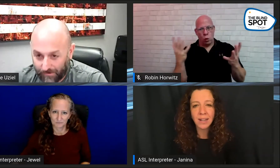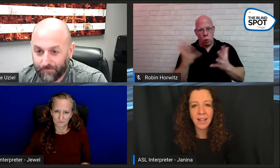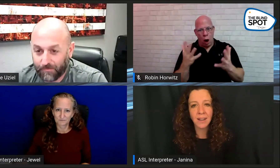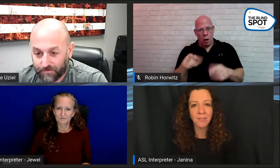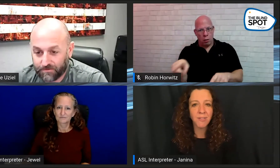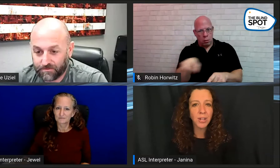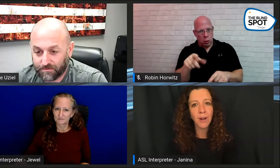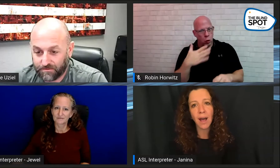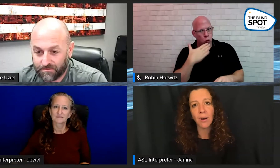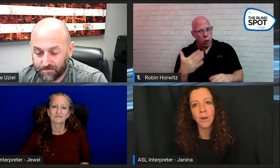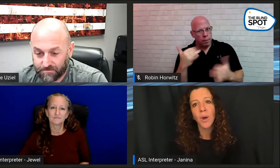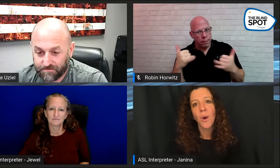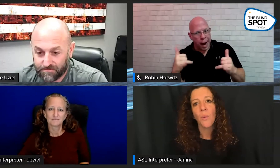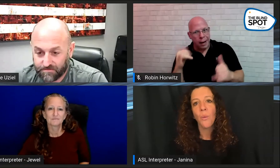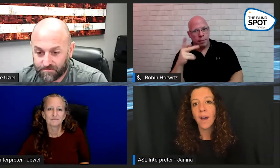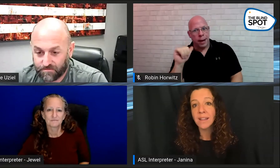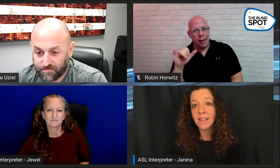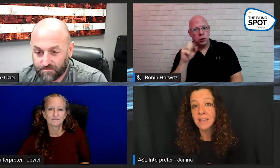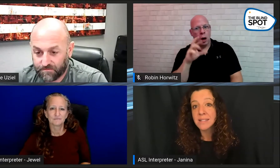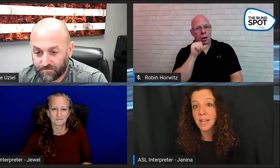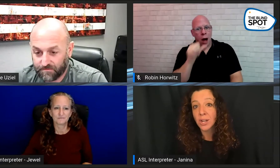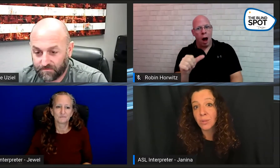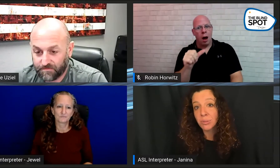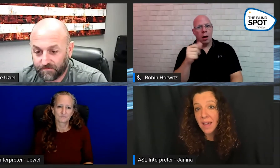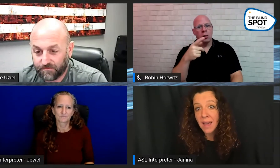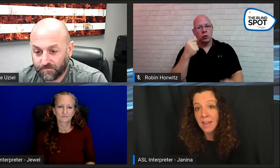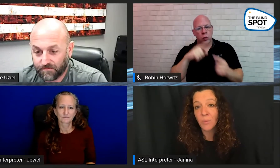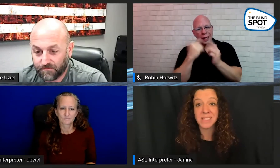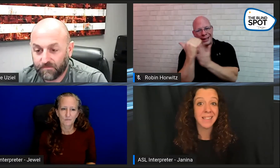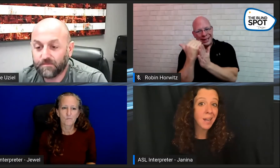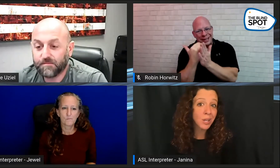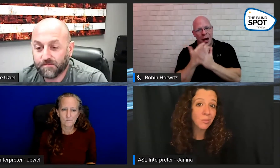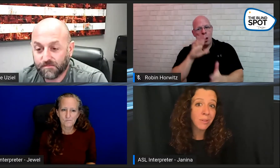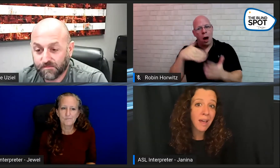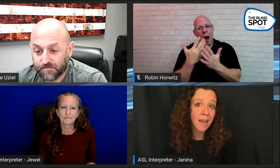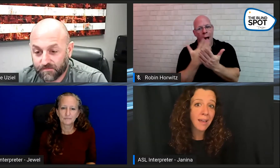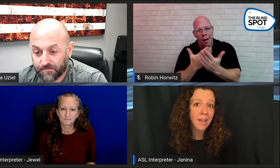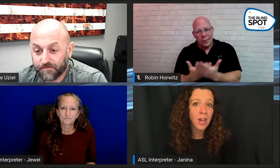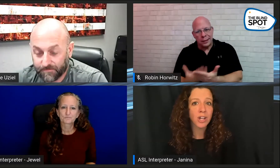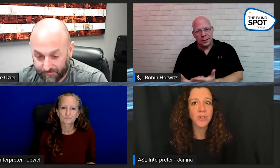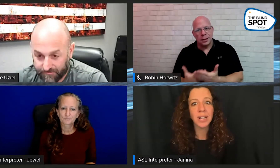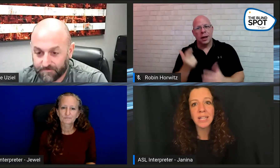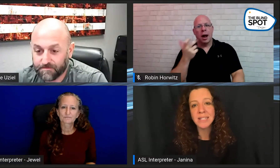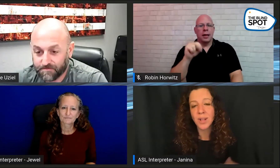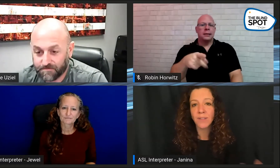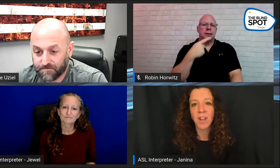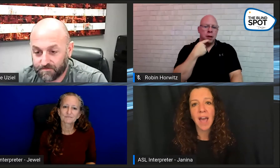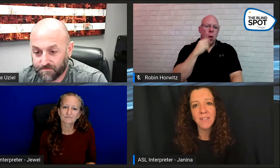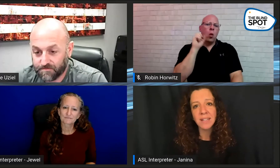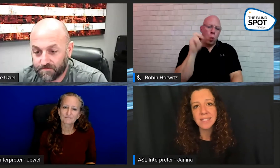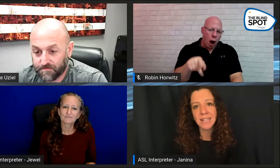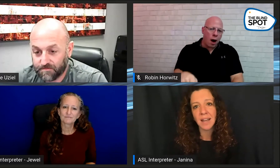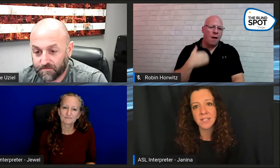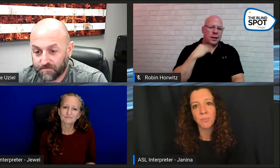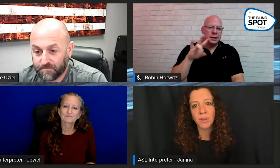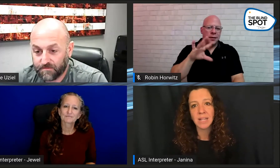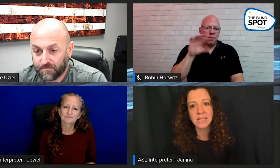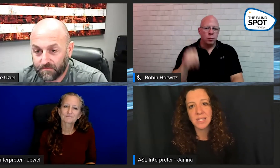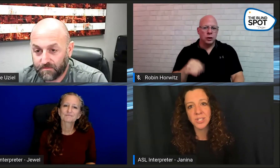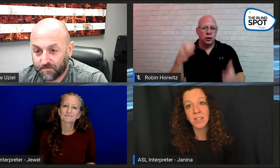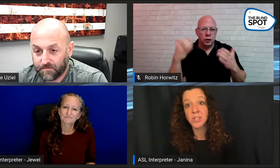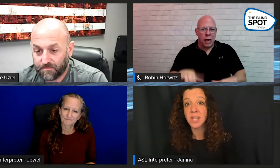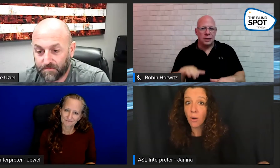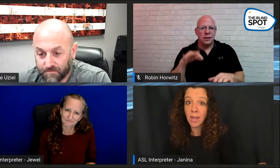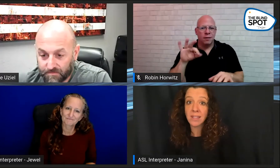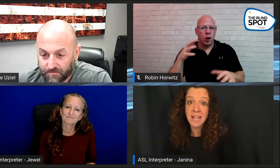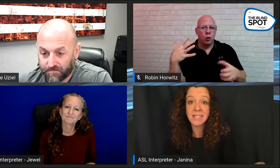You're trying to kind of figure out what is a good play, it's not a good play. You're trying to list all of your evidence to kind of support that